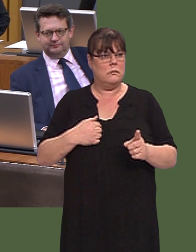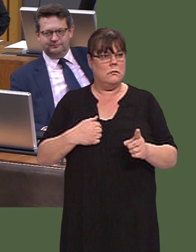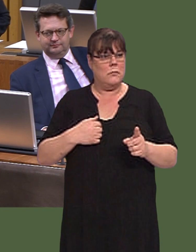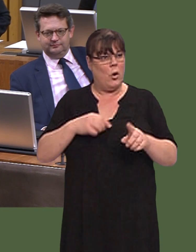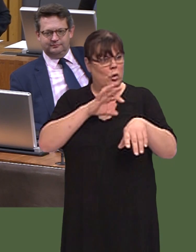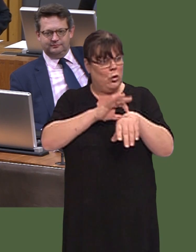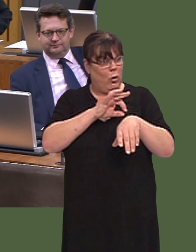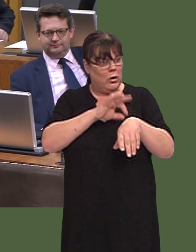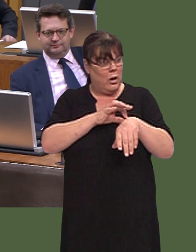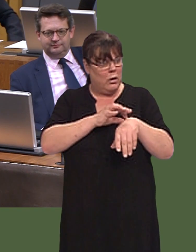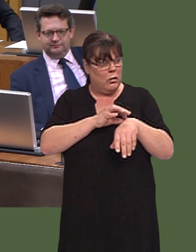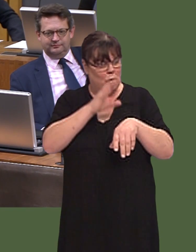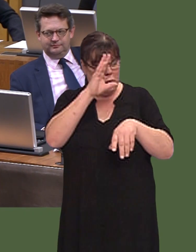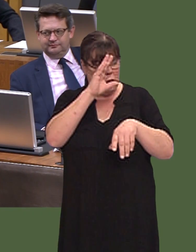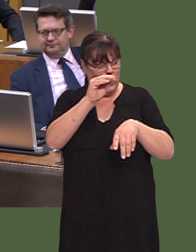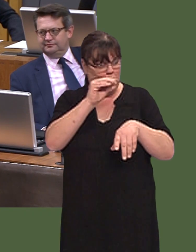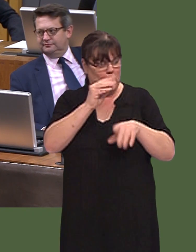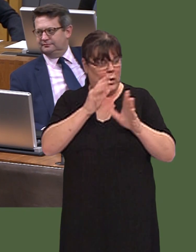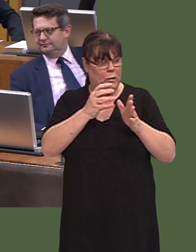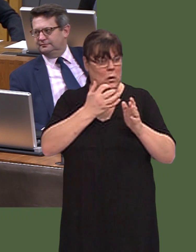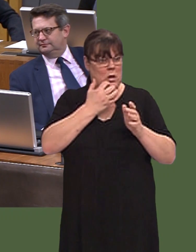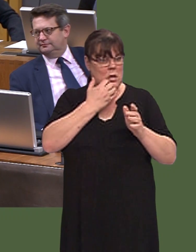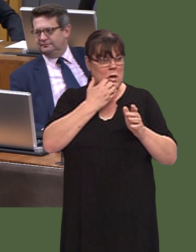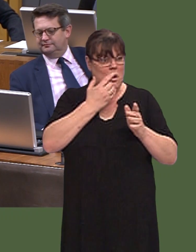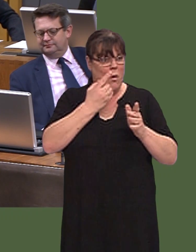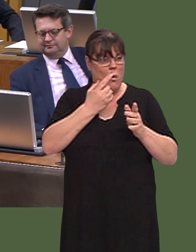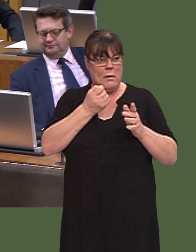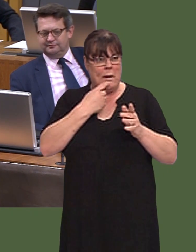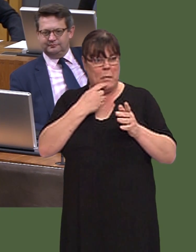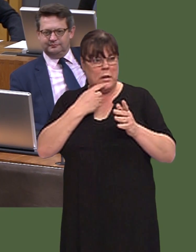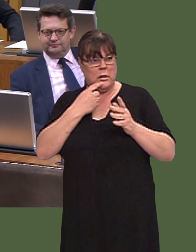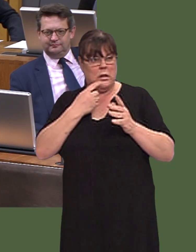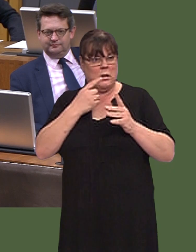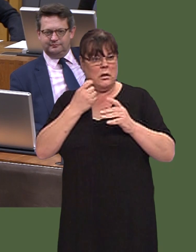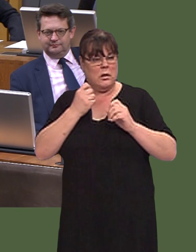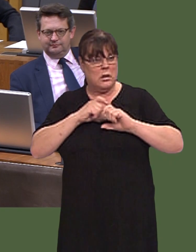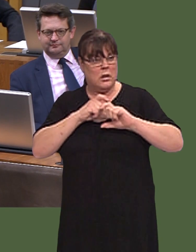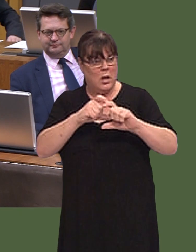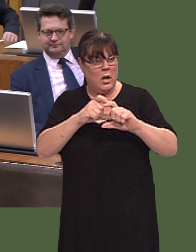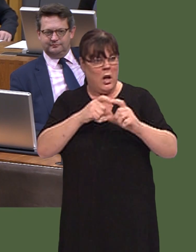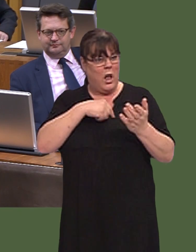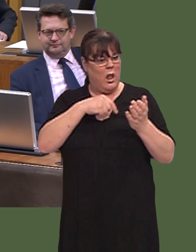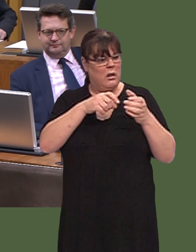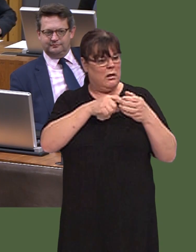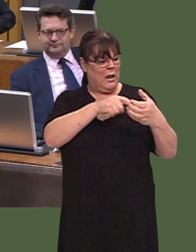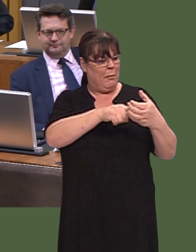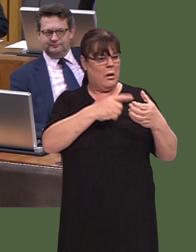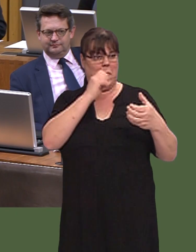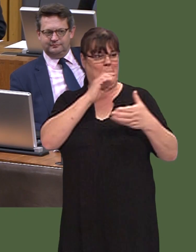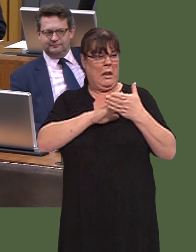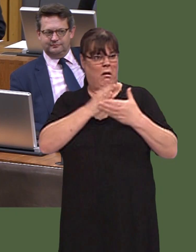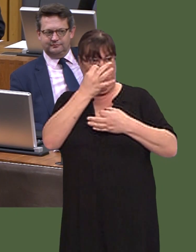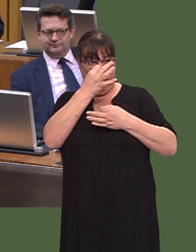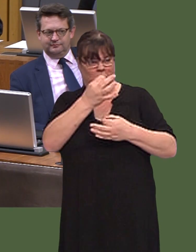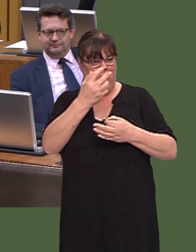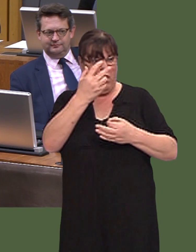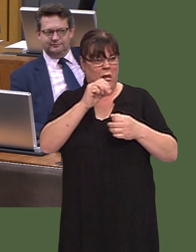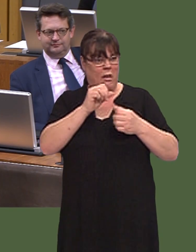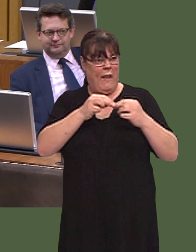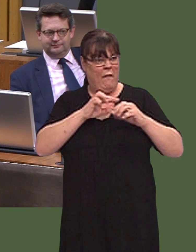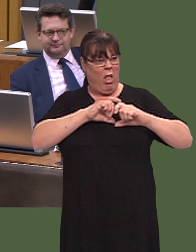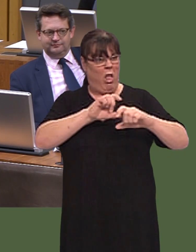operations. Compared to what's going on in England, it's quite disgraceful. We're waiting 1.5 years longer